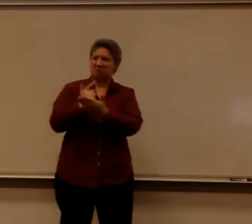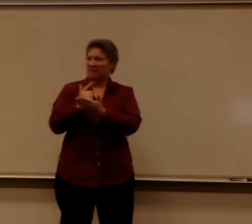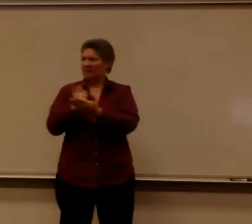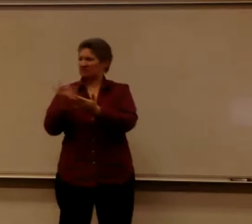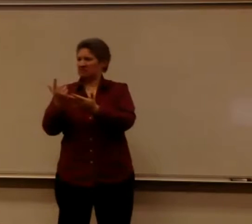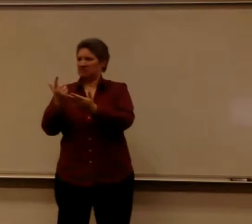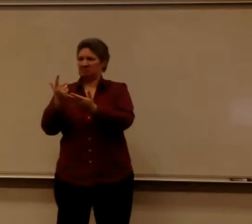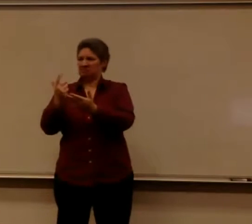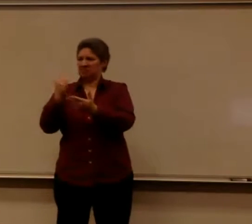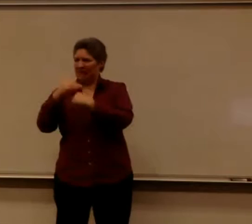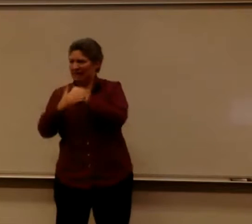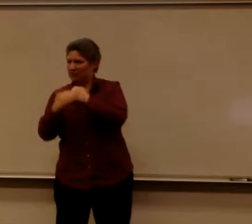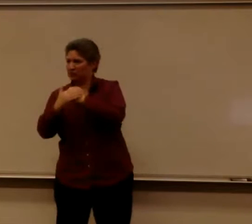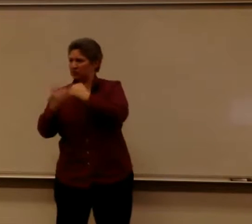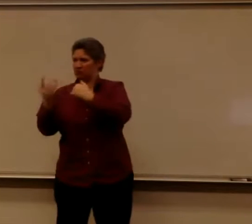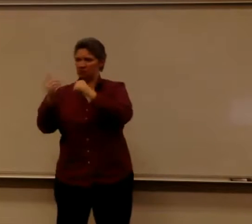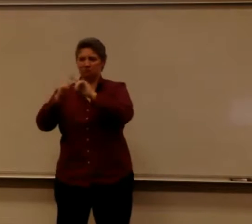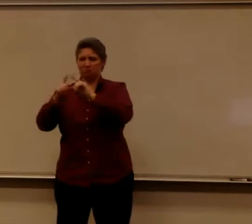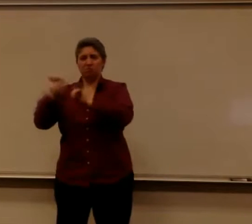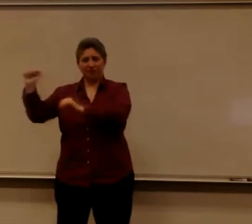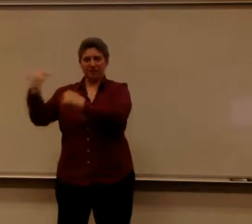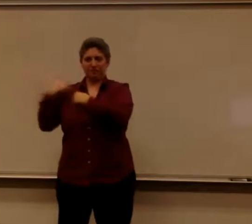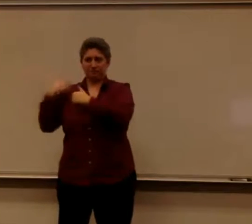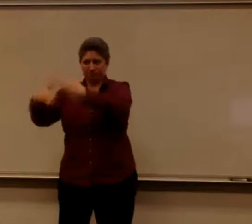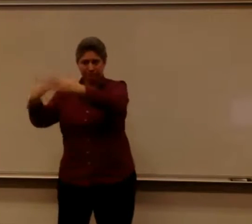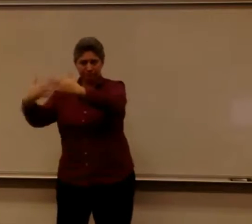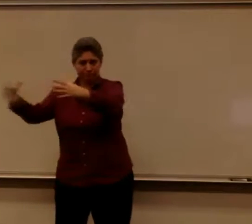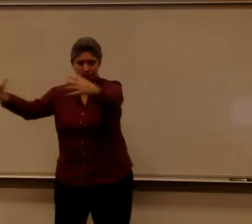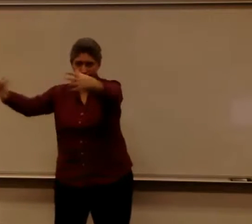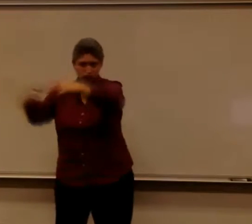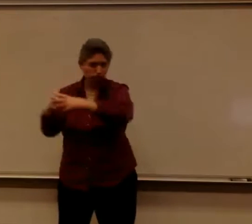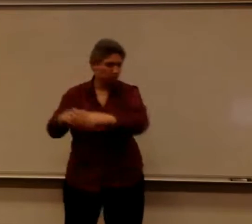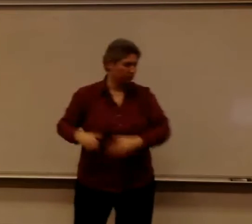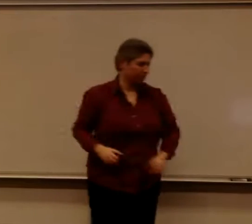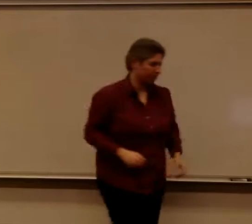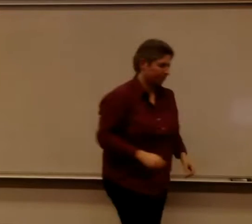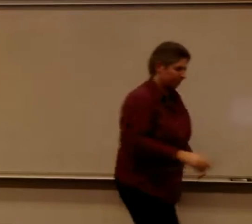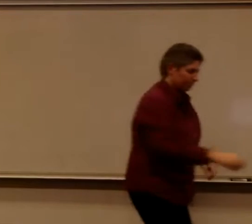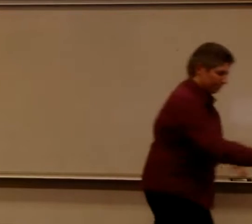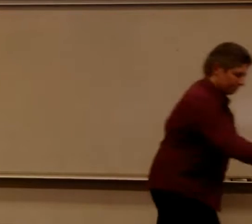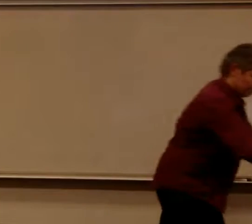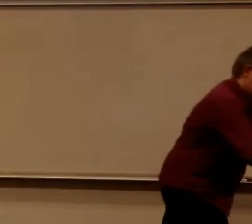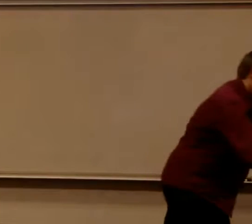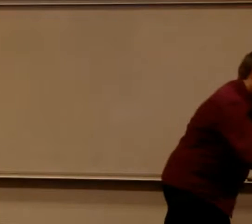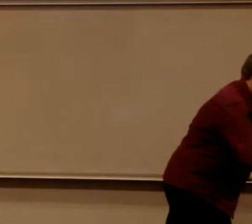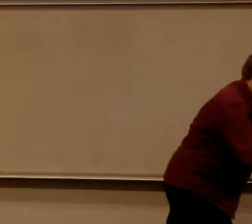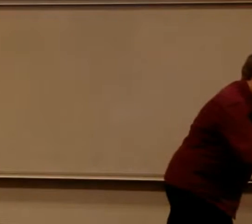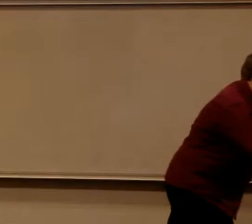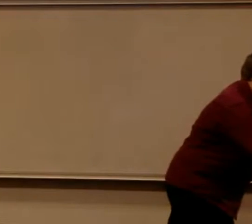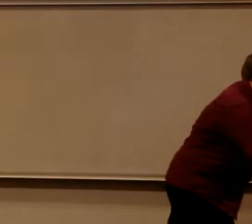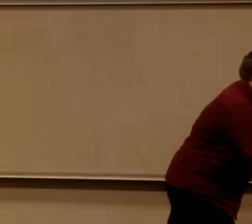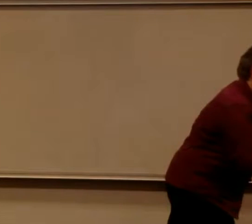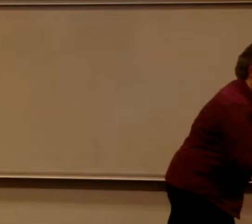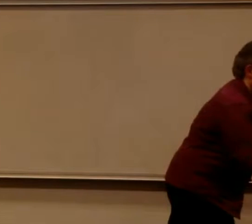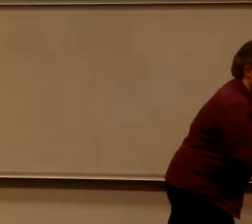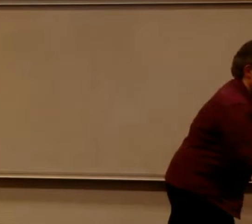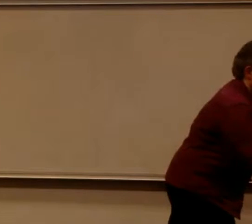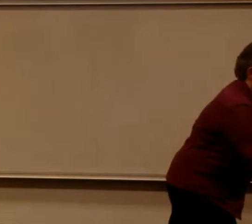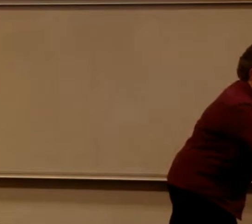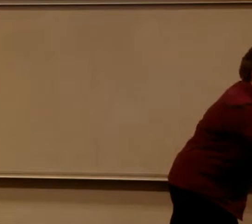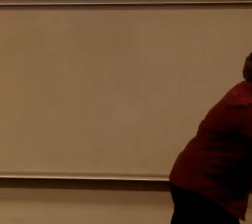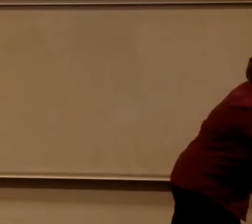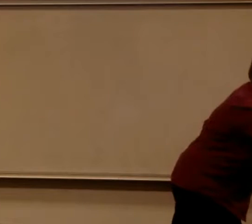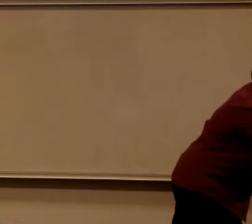that biodiversity of the deaf communities there, whether that's ethnic minorities, LGBT communities, or others.